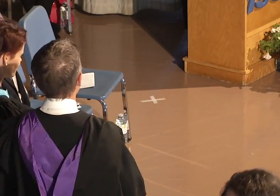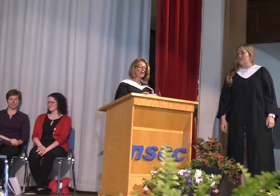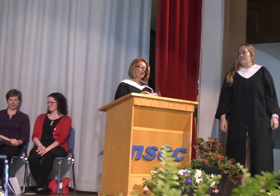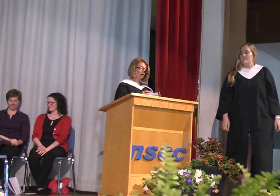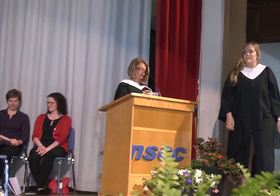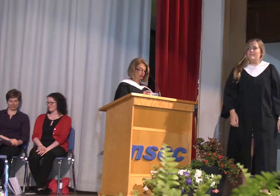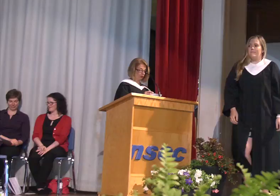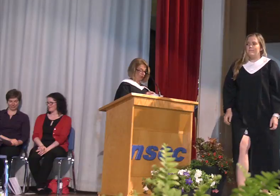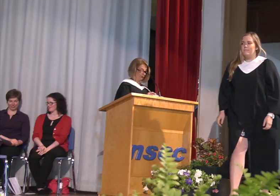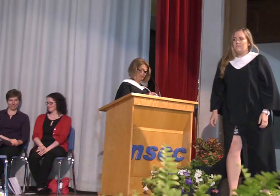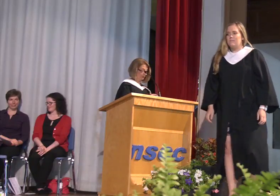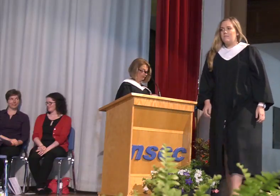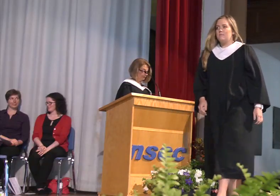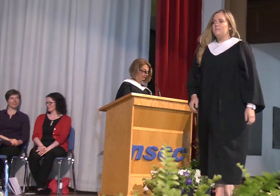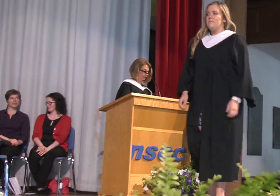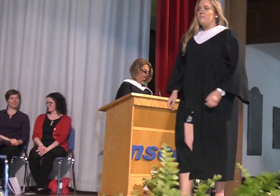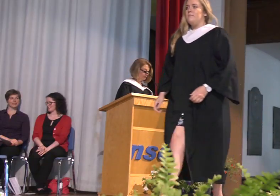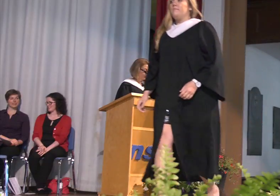Teresa Walsh.